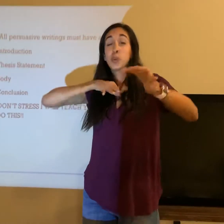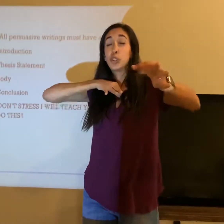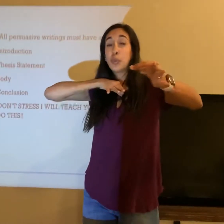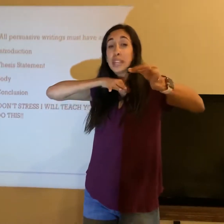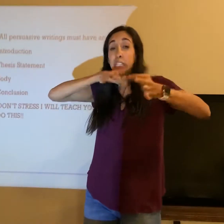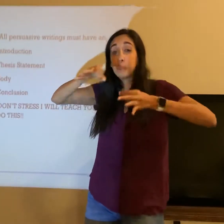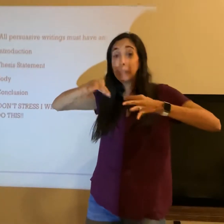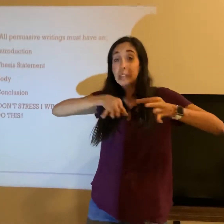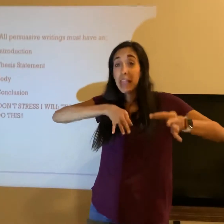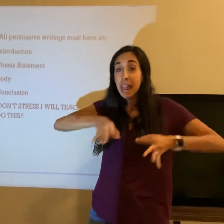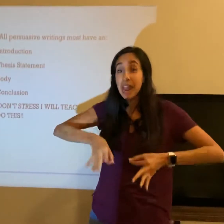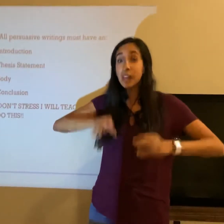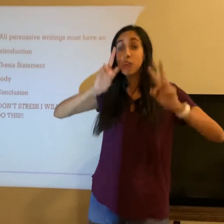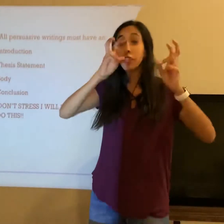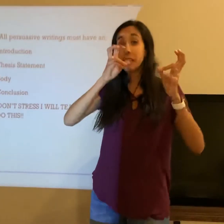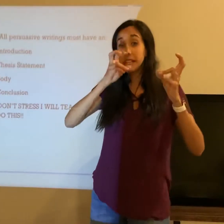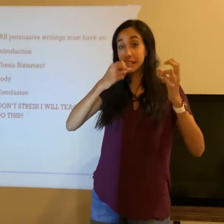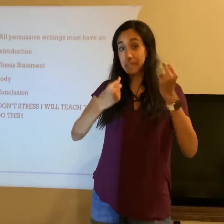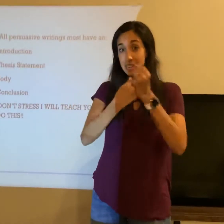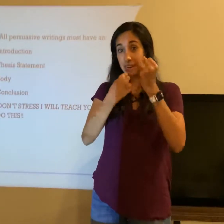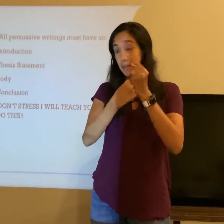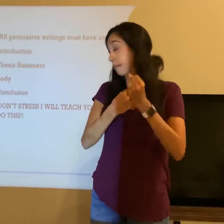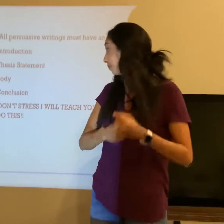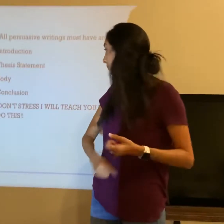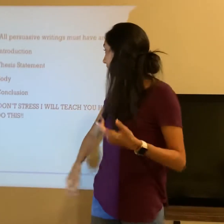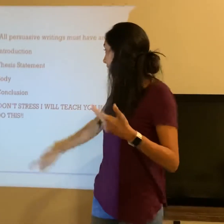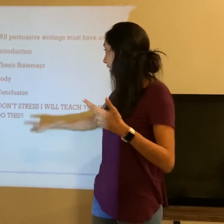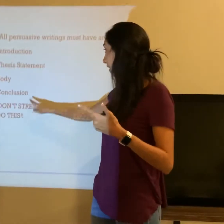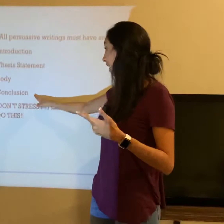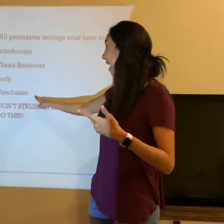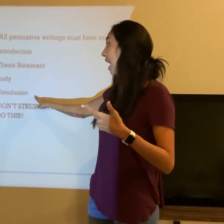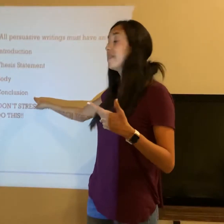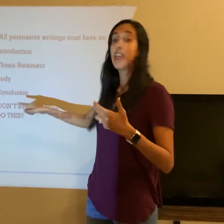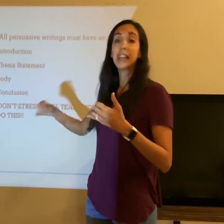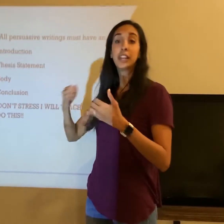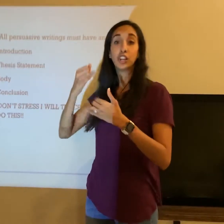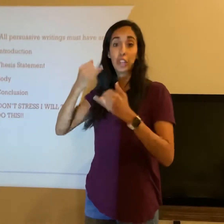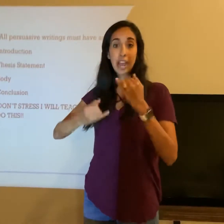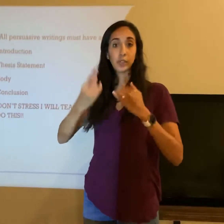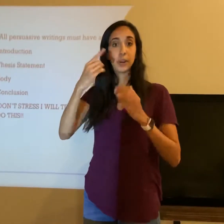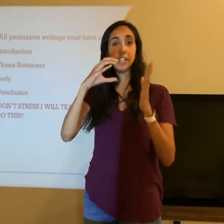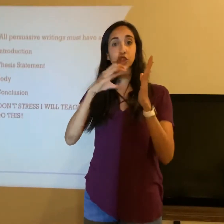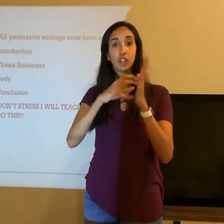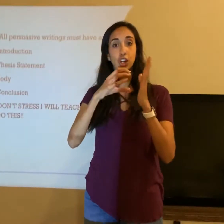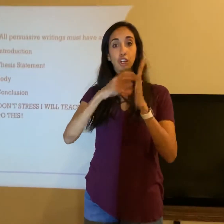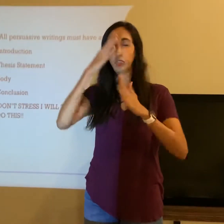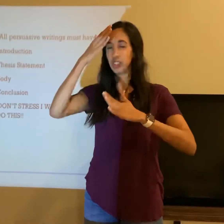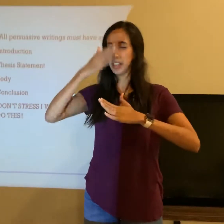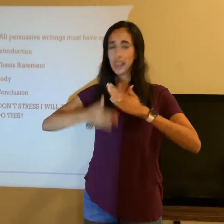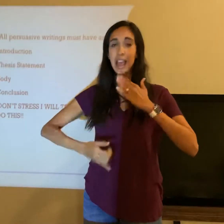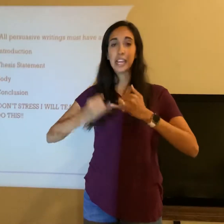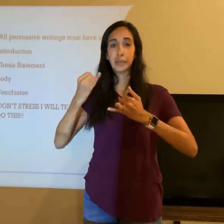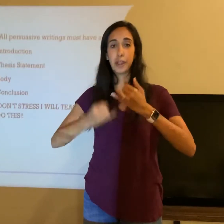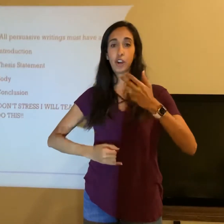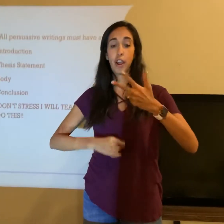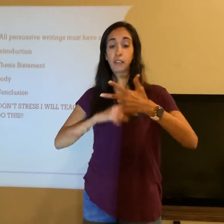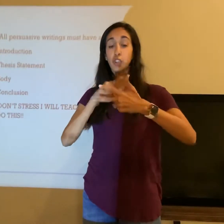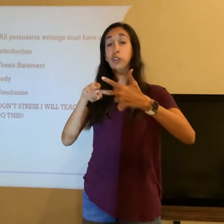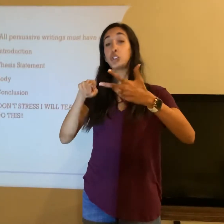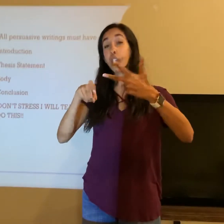you explain your thesis statement, okay? And then your last one is your conclusion, the last paragraph. So you should